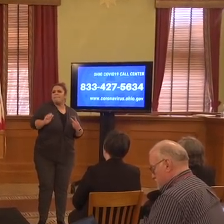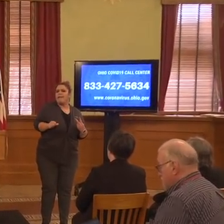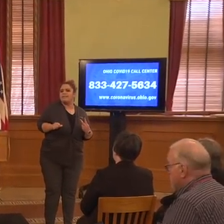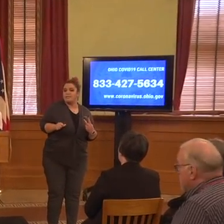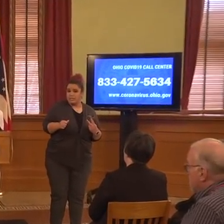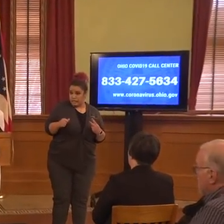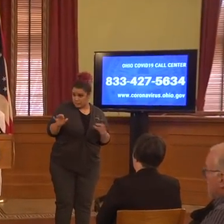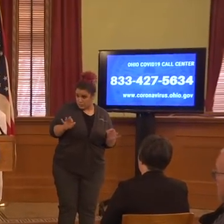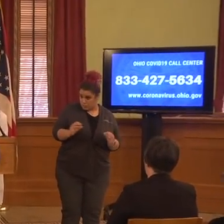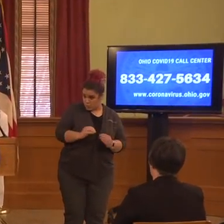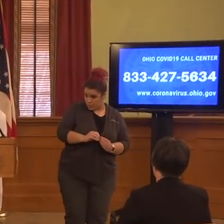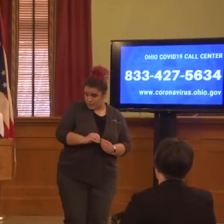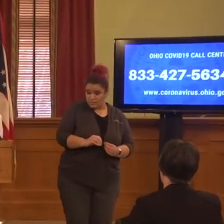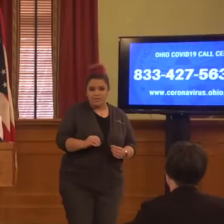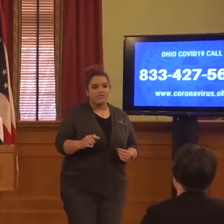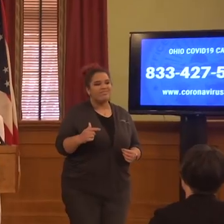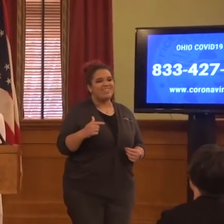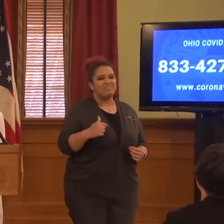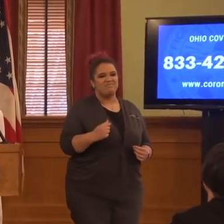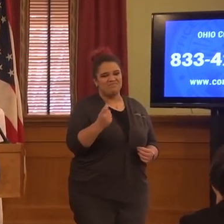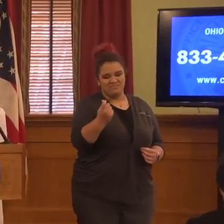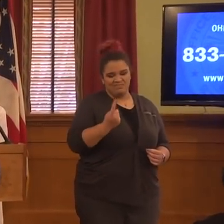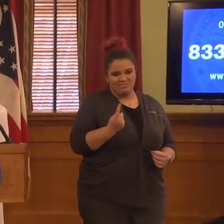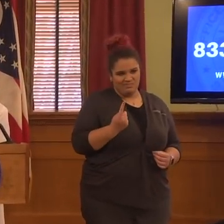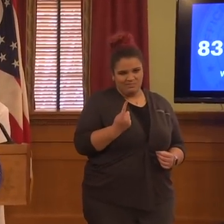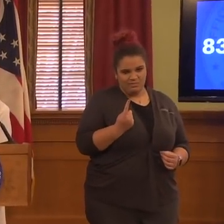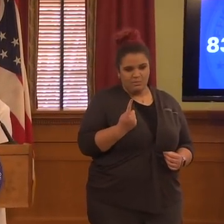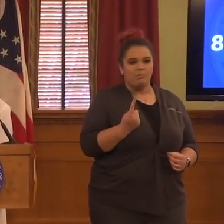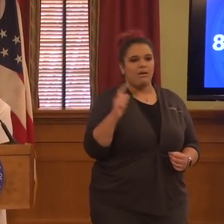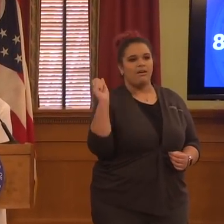you to ask the private labs that, and I would definitely call